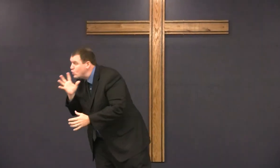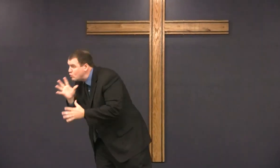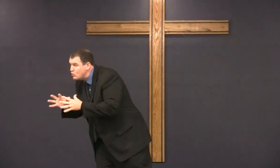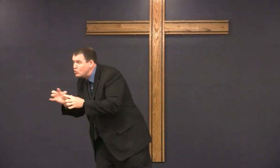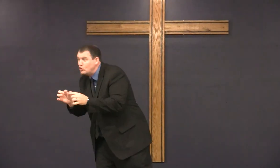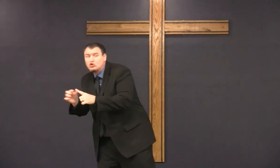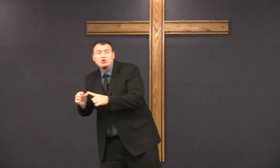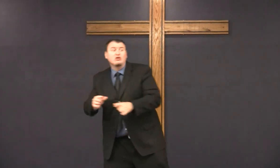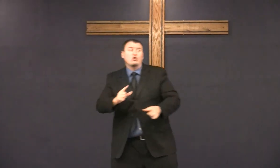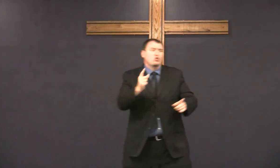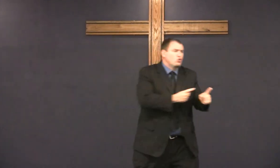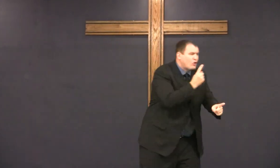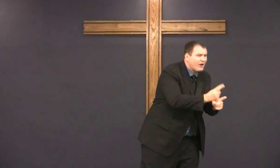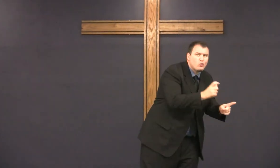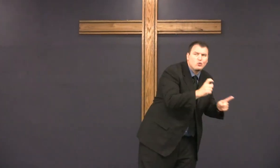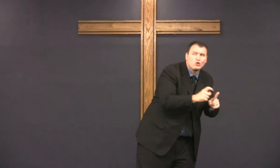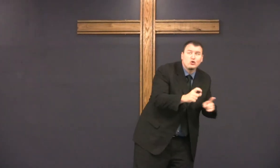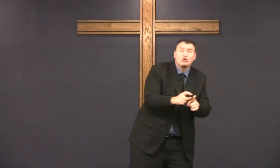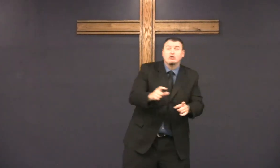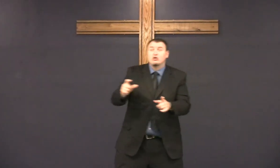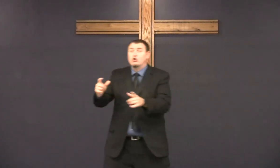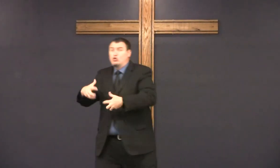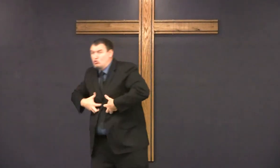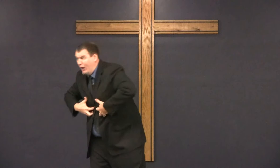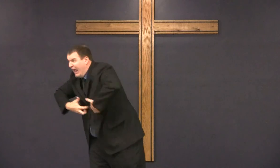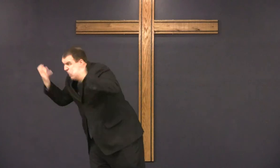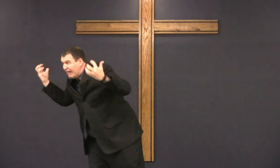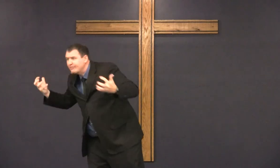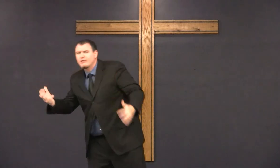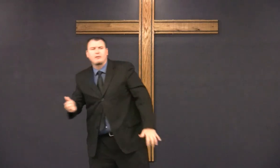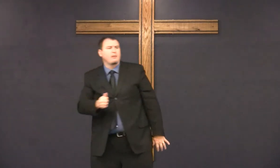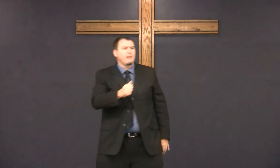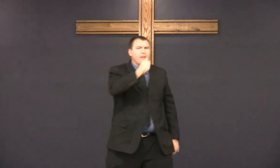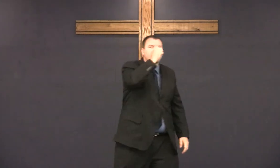substitute love, stealing, wrong words,